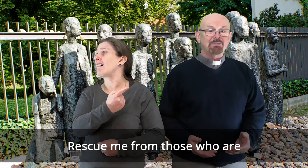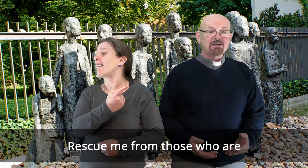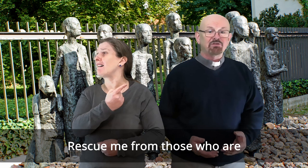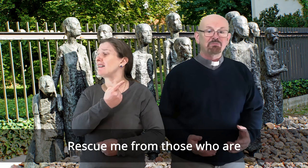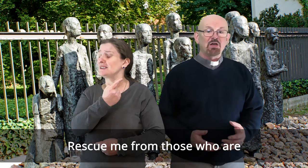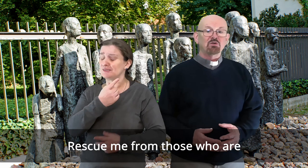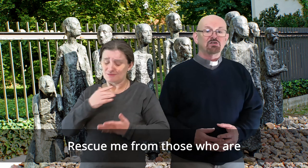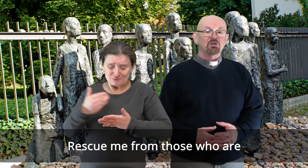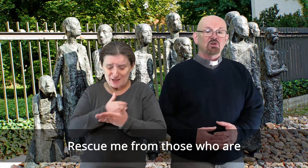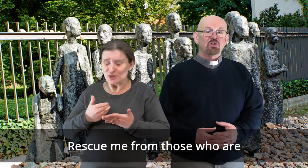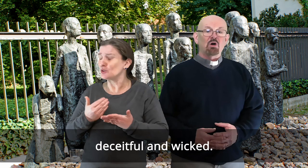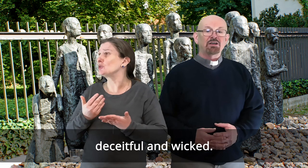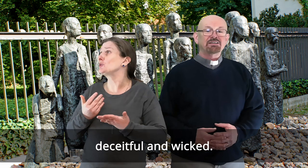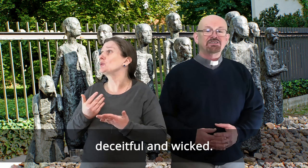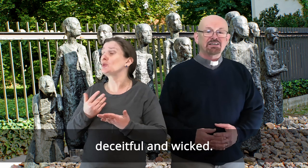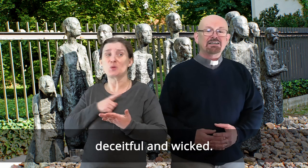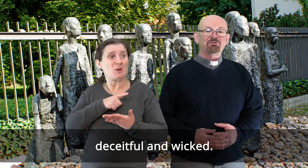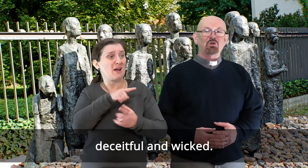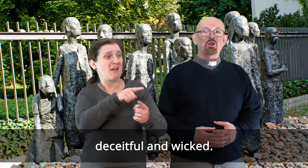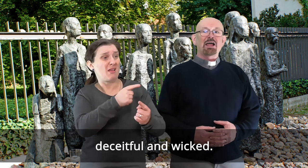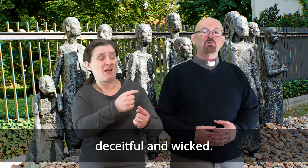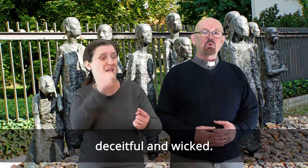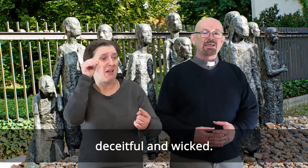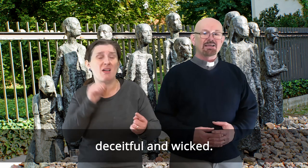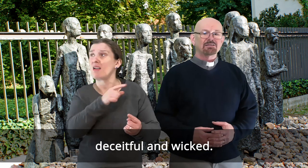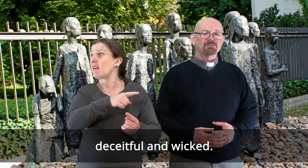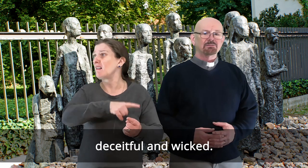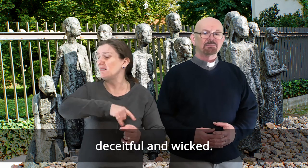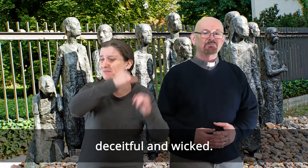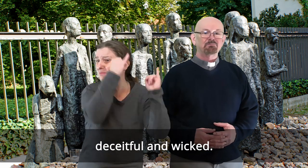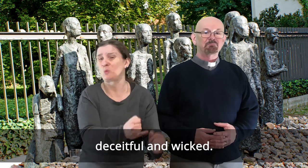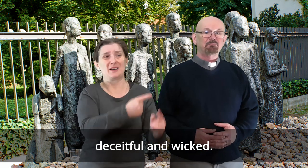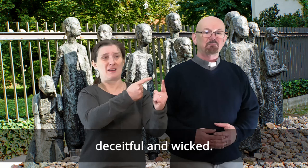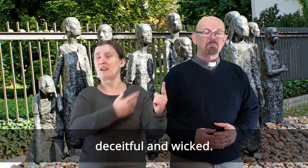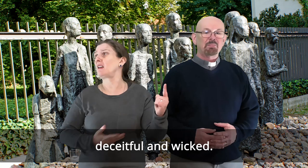Rescue me from those who are deceitful and wicked.